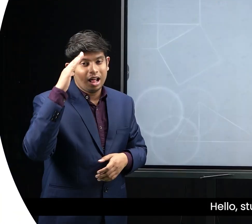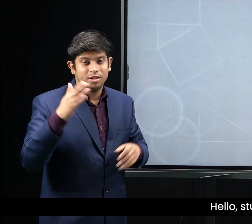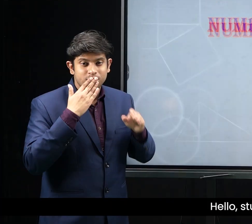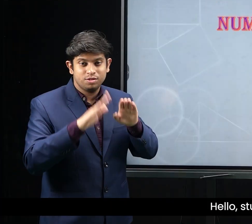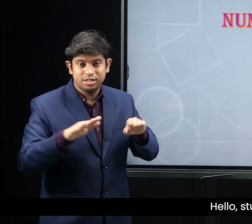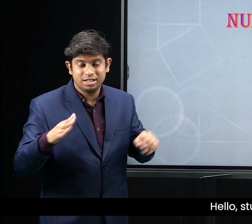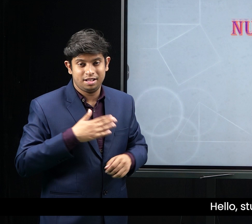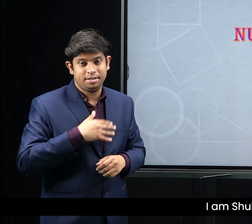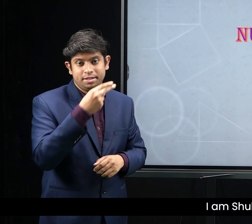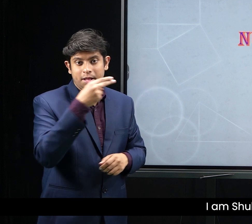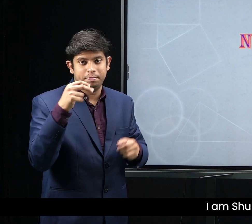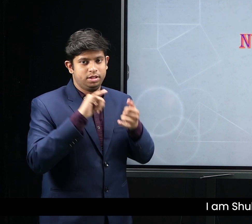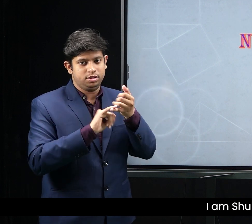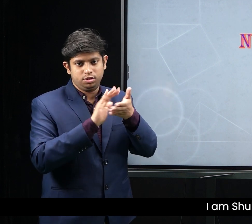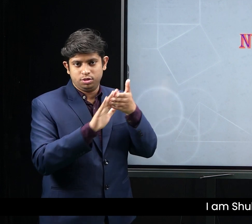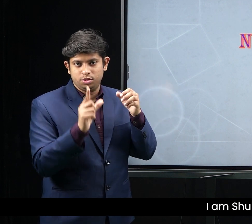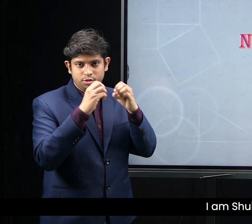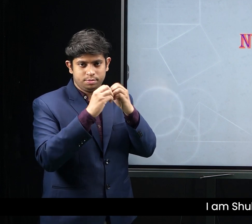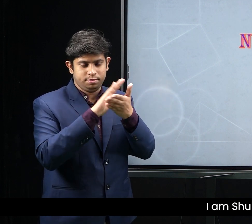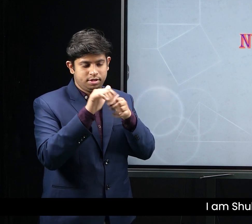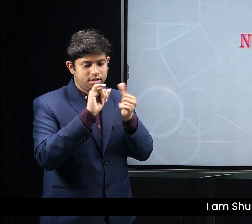Hello students, I am Subhashish.